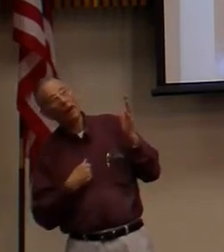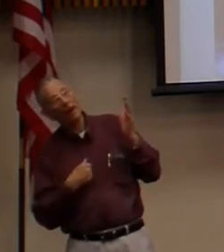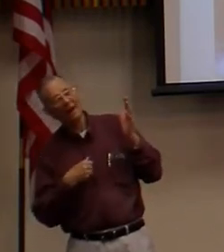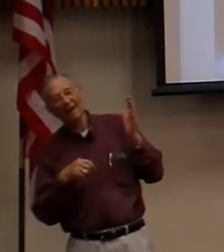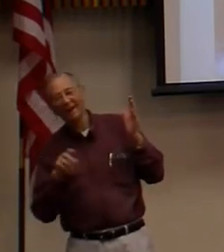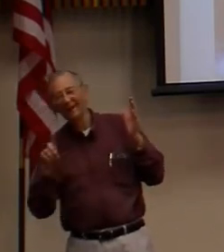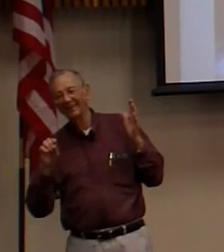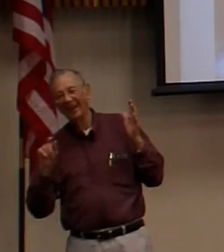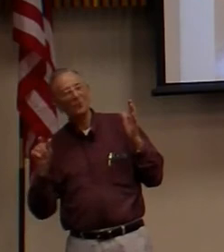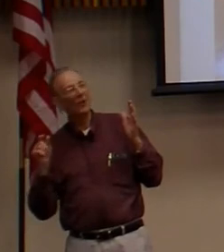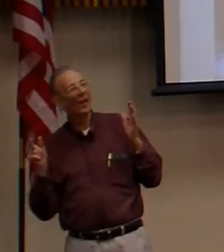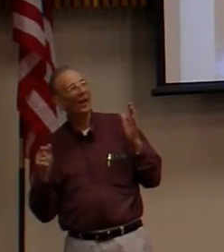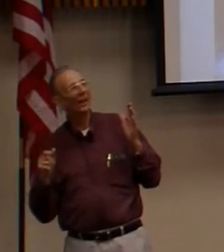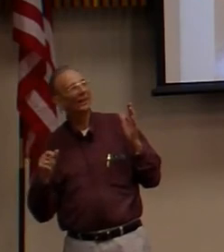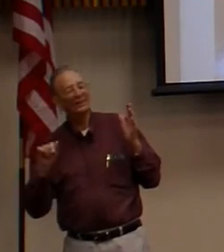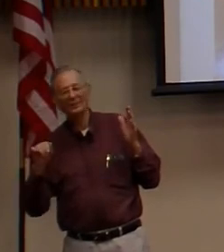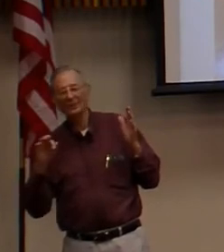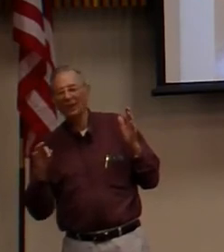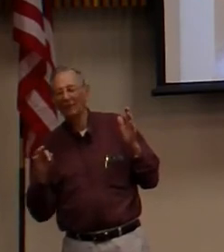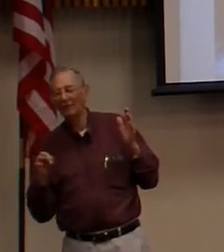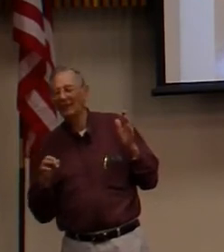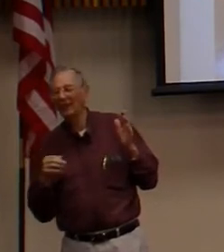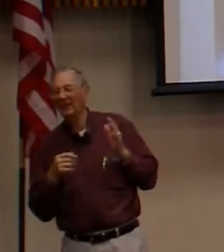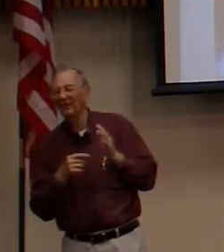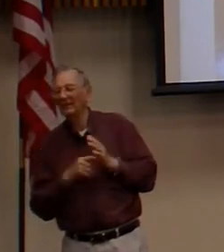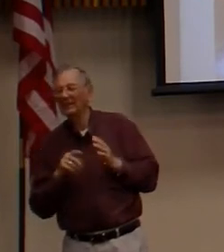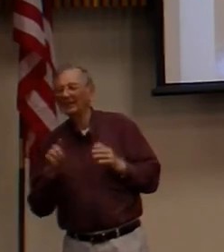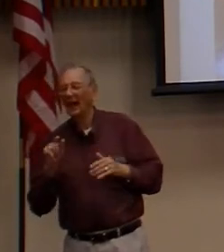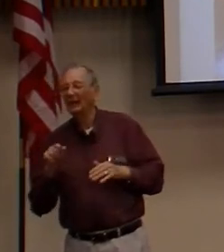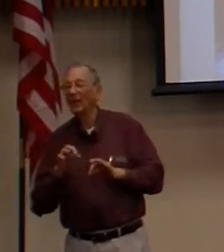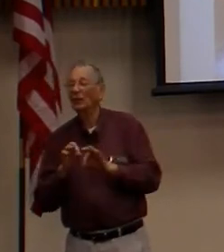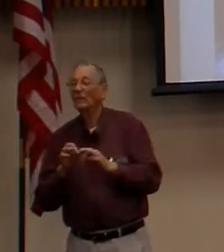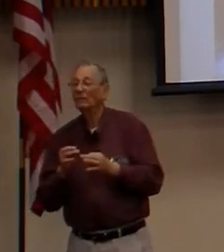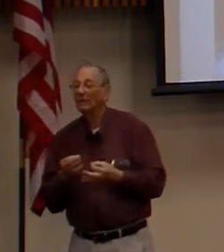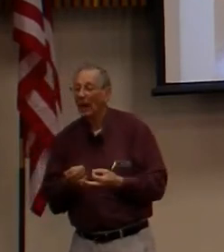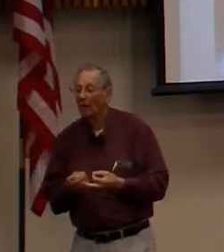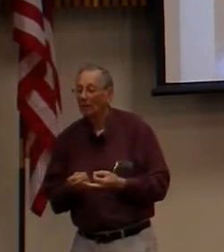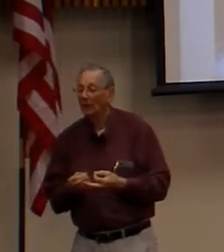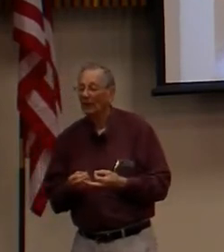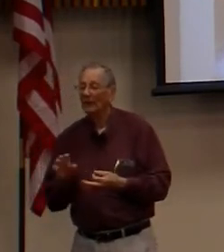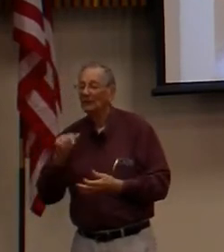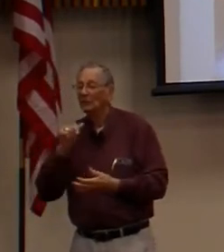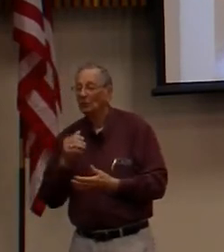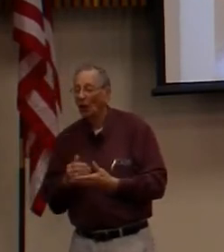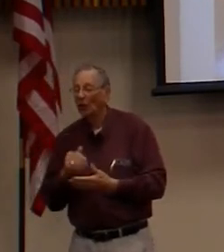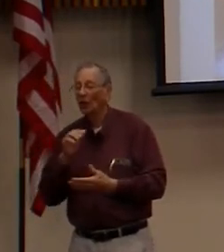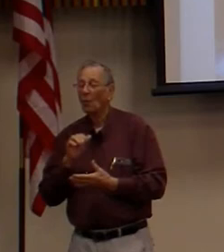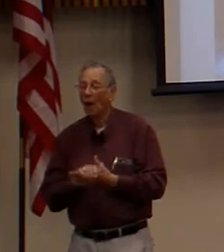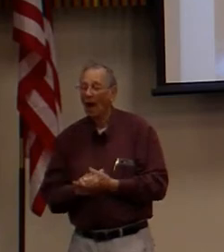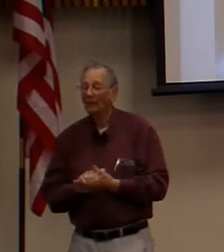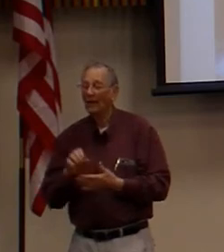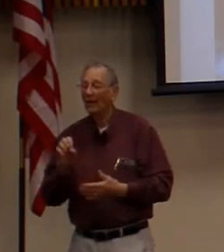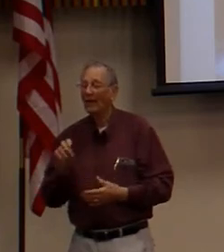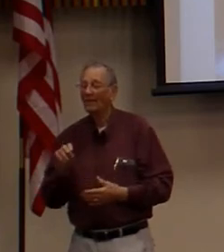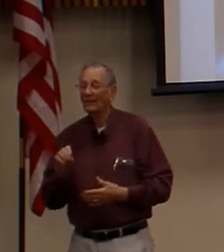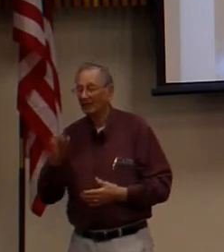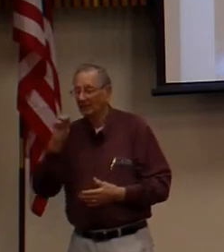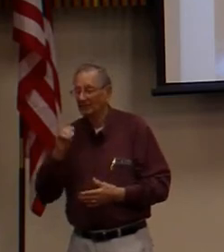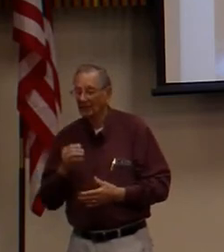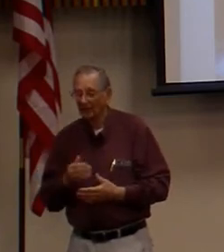Danielle. There's Jeff. This is Danielle's family. This is his daughter and his wife, Evelyn, his